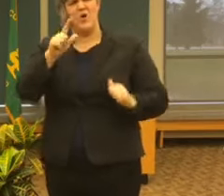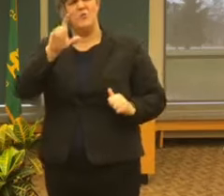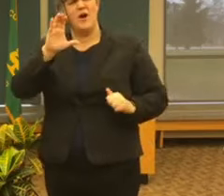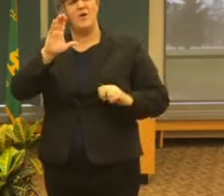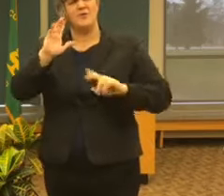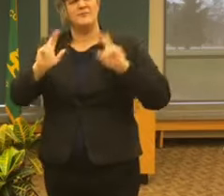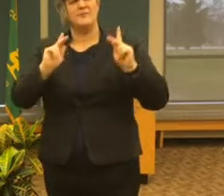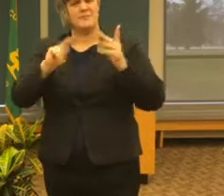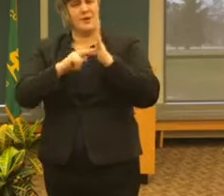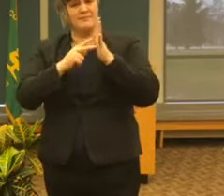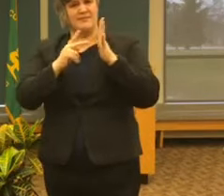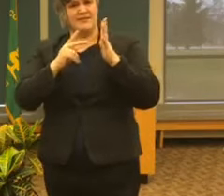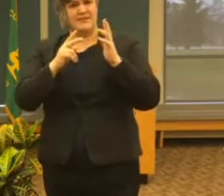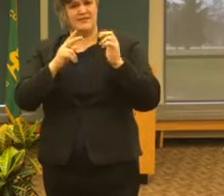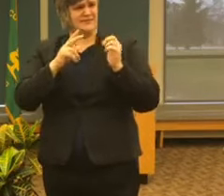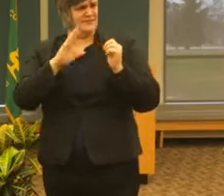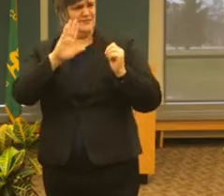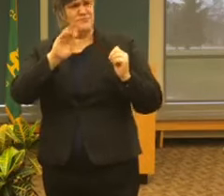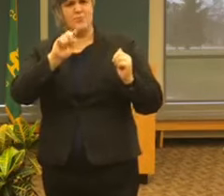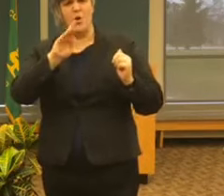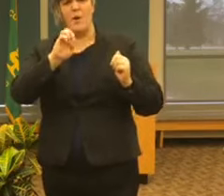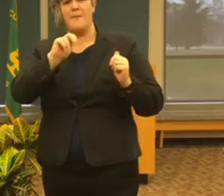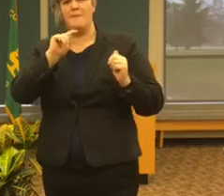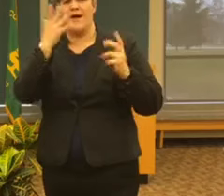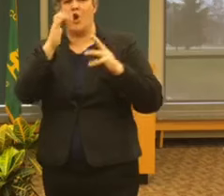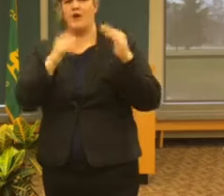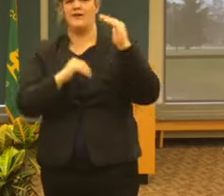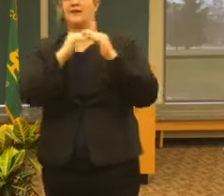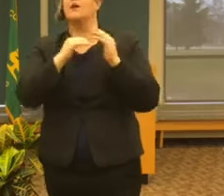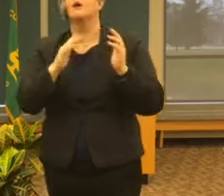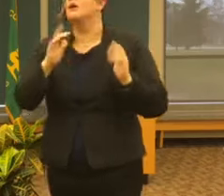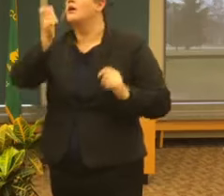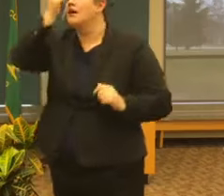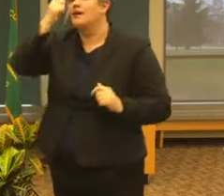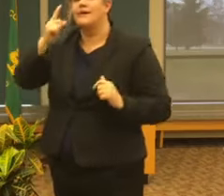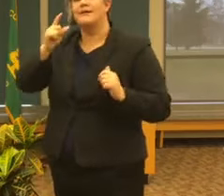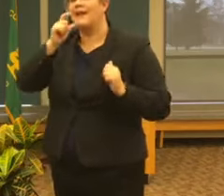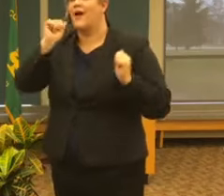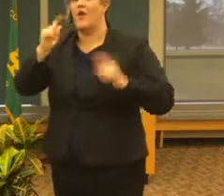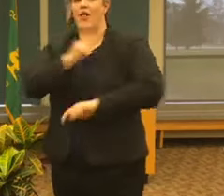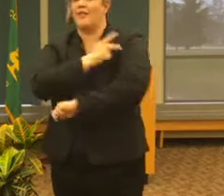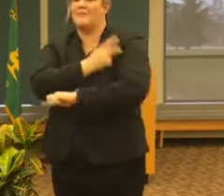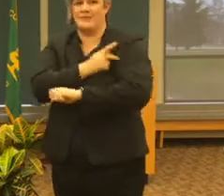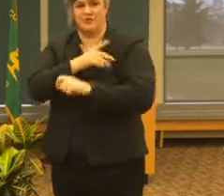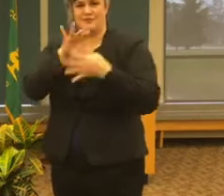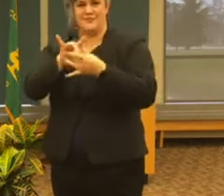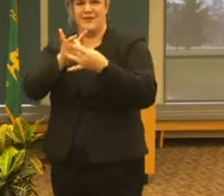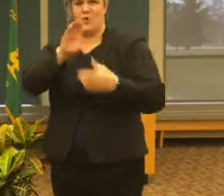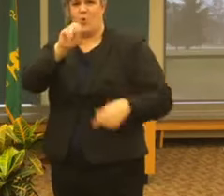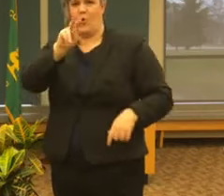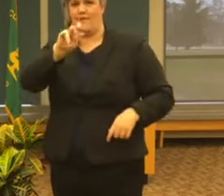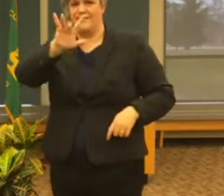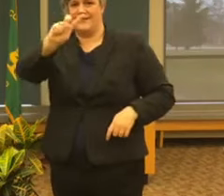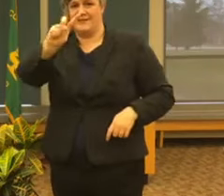over capacity when there's other hospitals in Oakland County? Well, not all of their patients are COVID-19 patients,